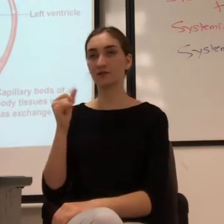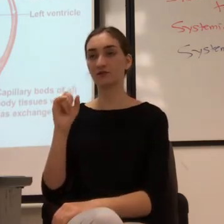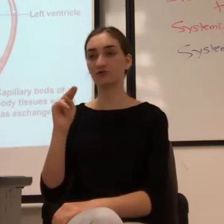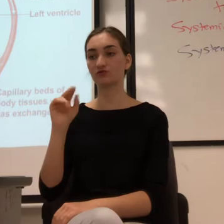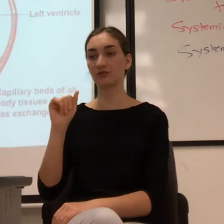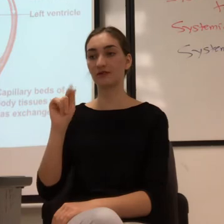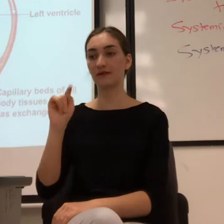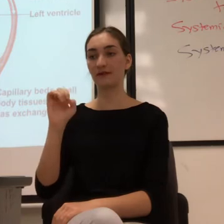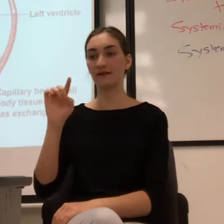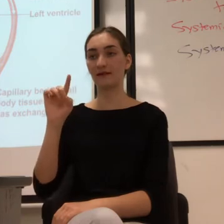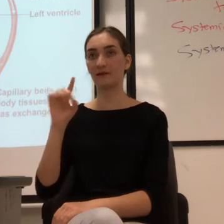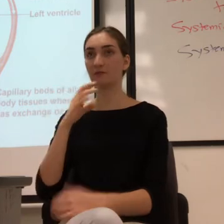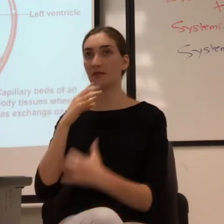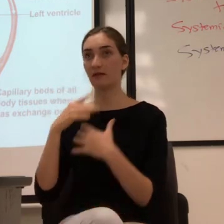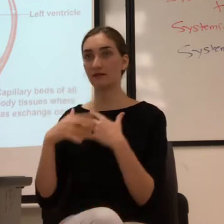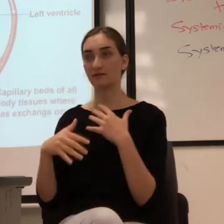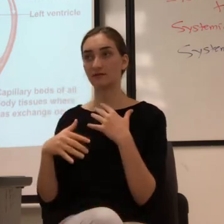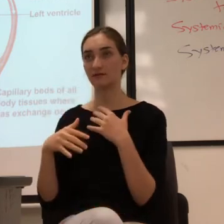deoxygenated blood